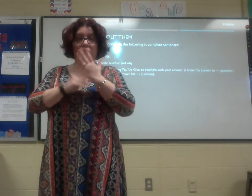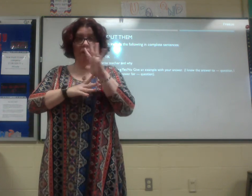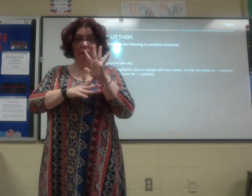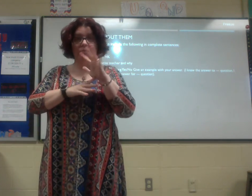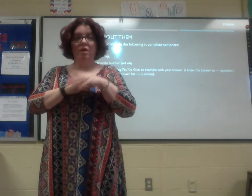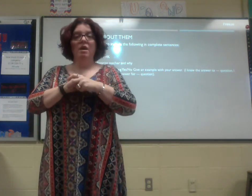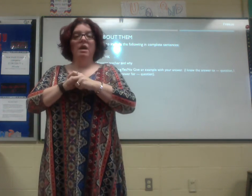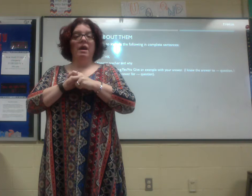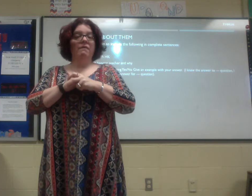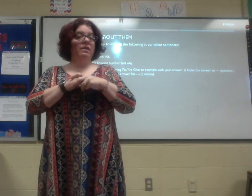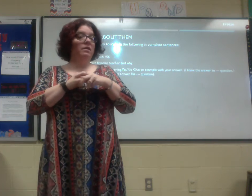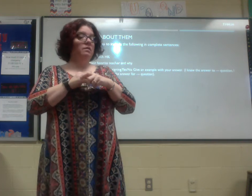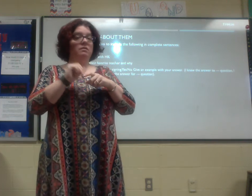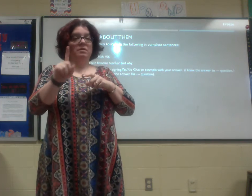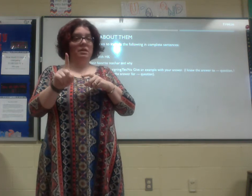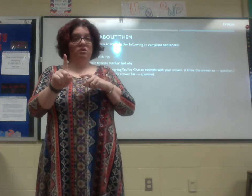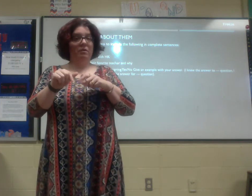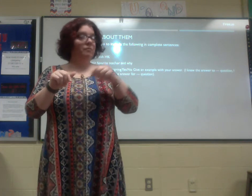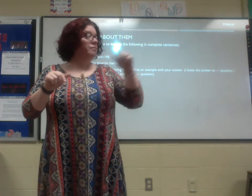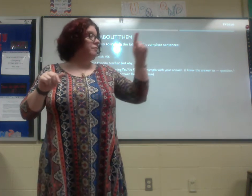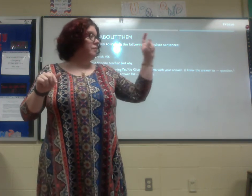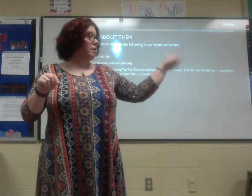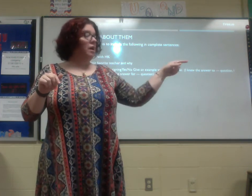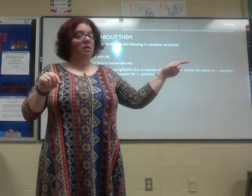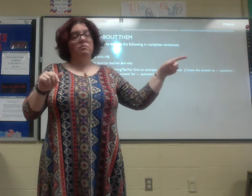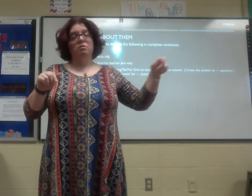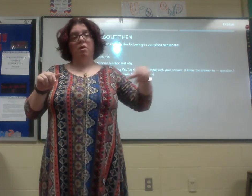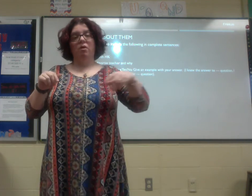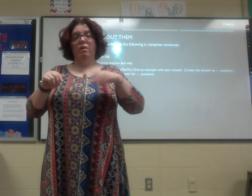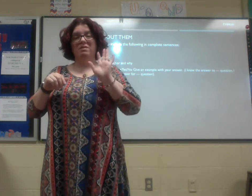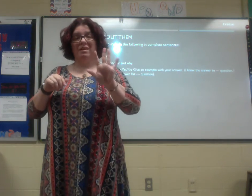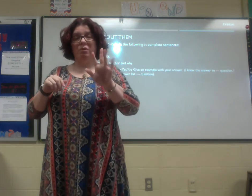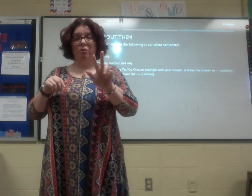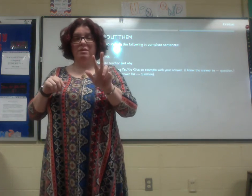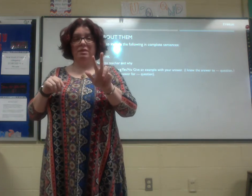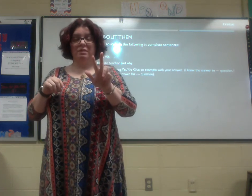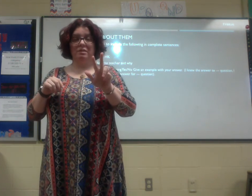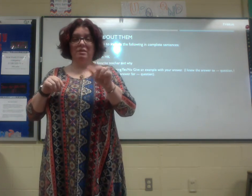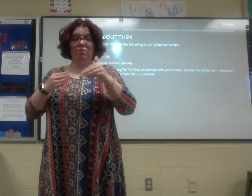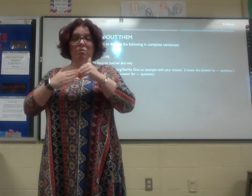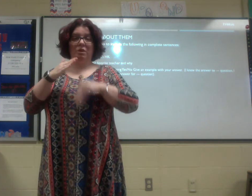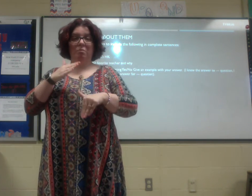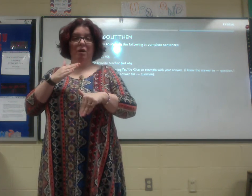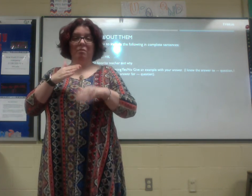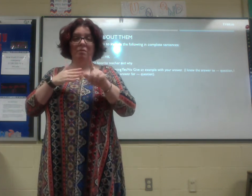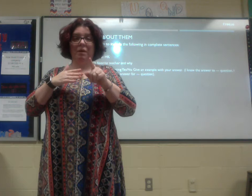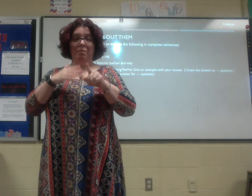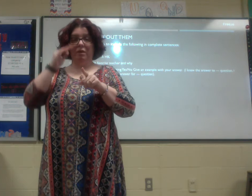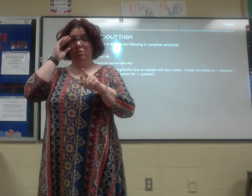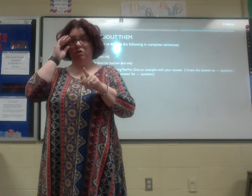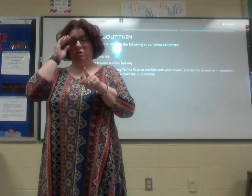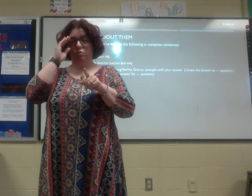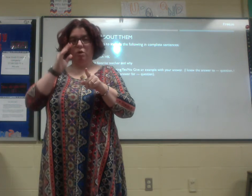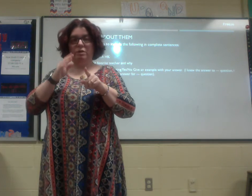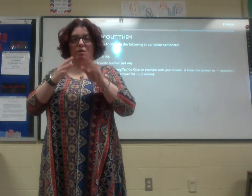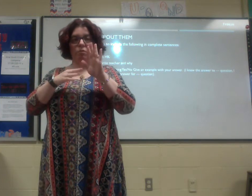5. And then that's not your bell. Tomorrow I will sign 3 sentences that we'll put at the bottom of the paper that you just worked on with